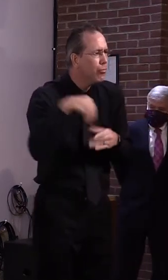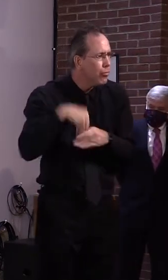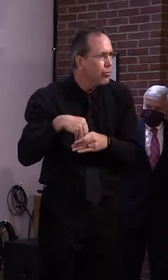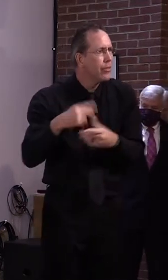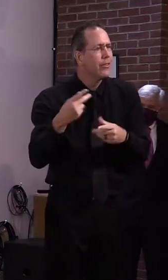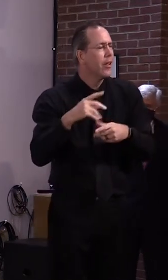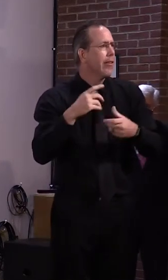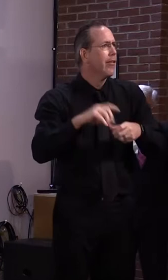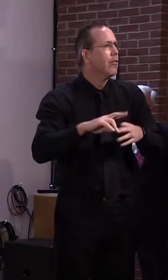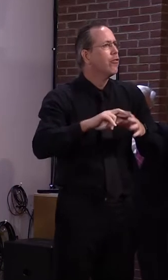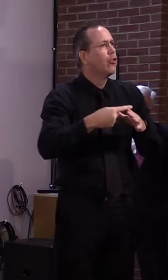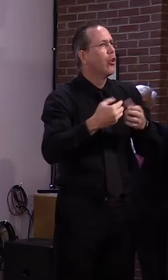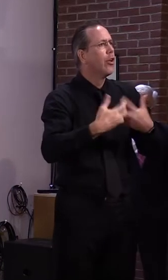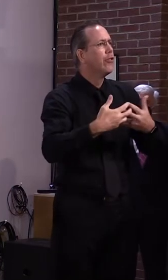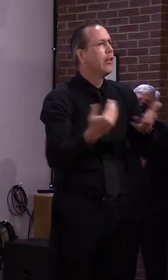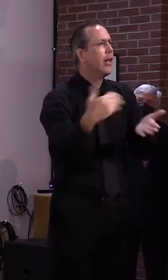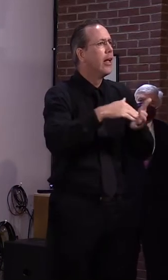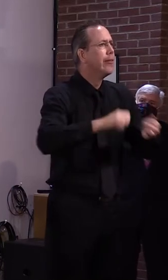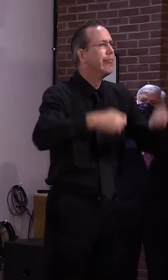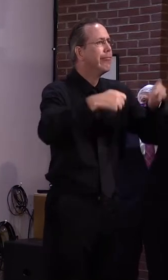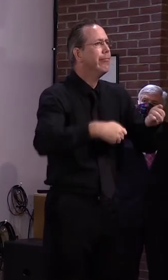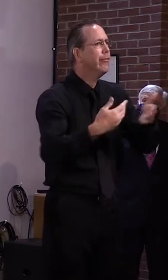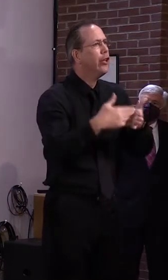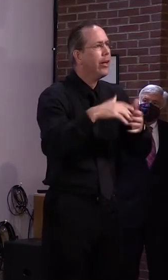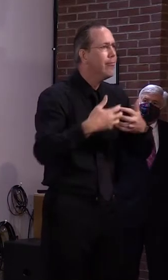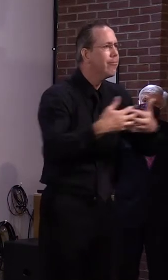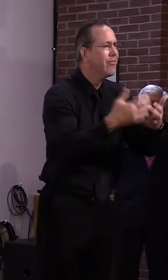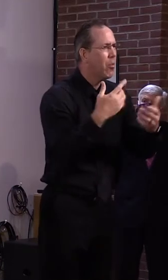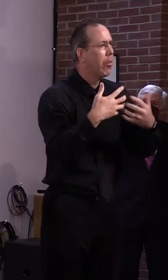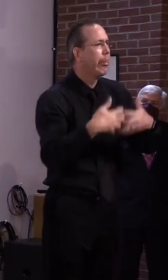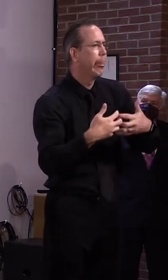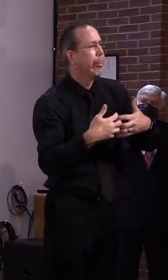those 40,000 people who are out of work right now,